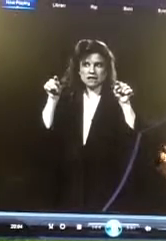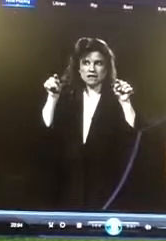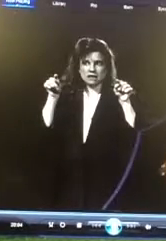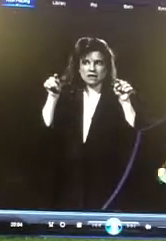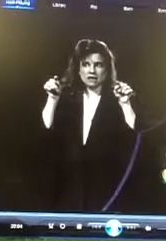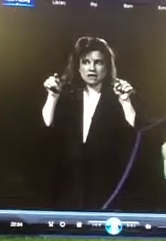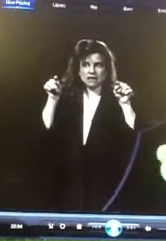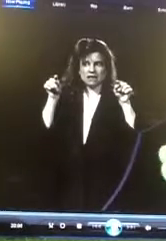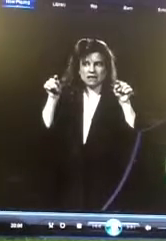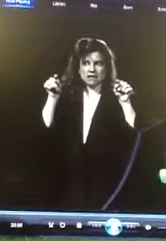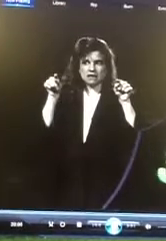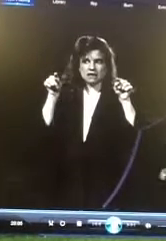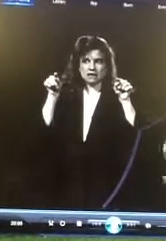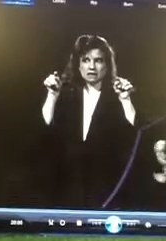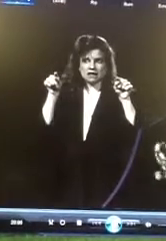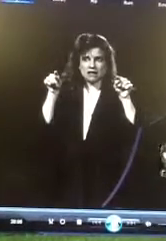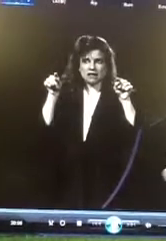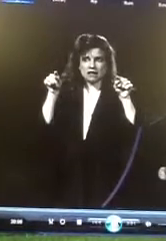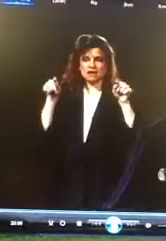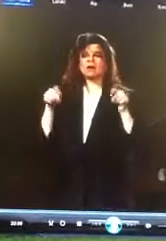definition that they both hold.